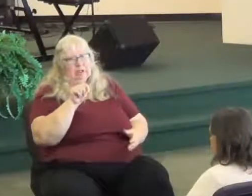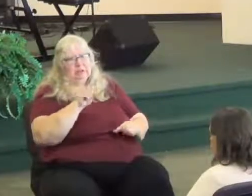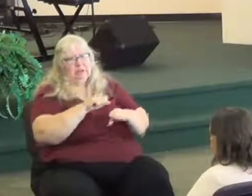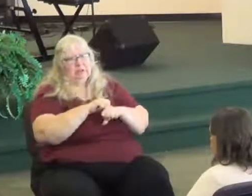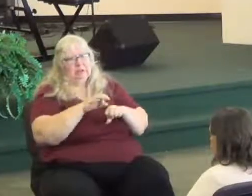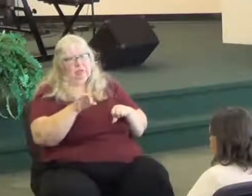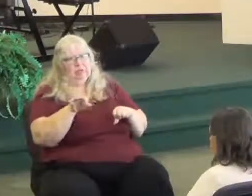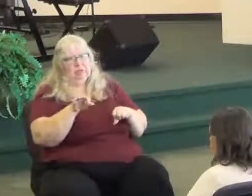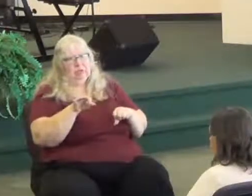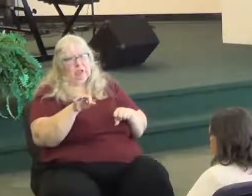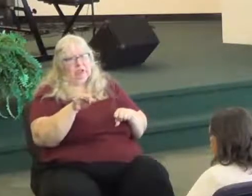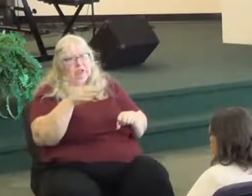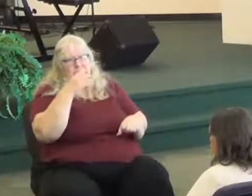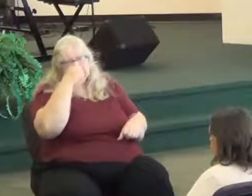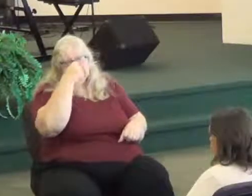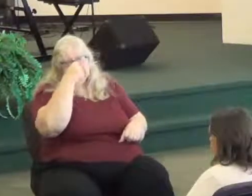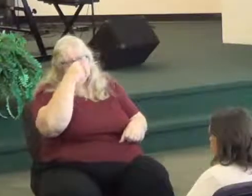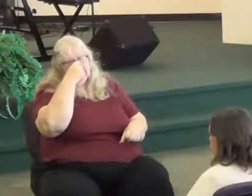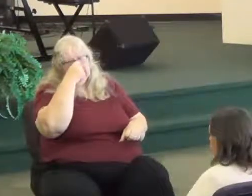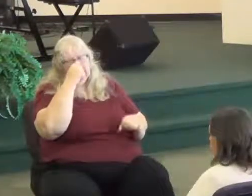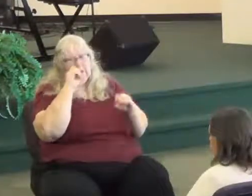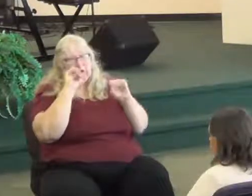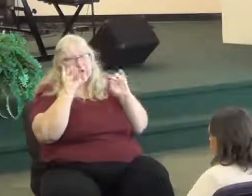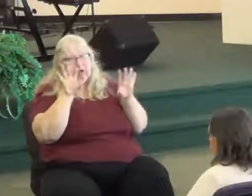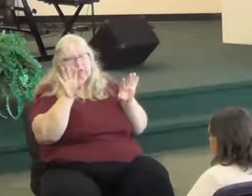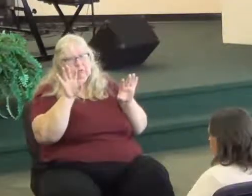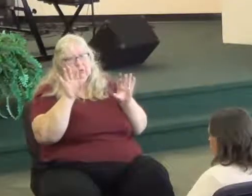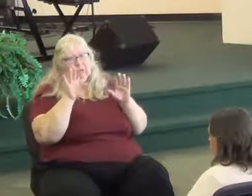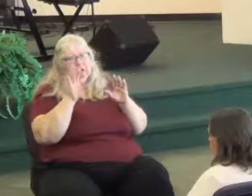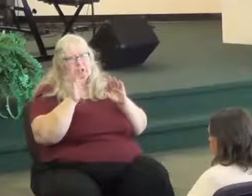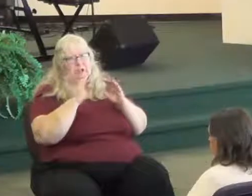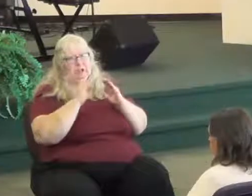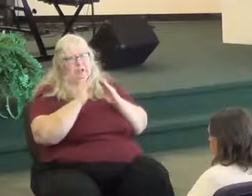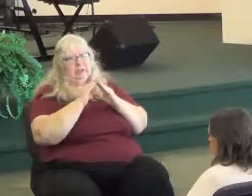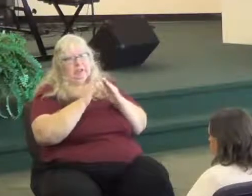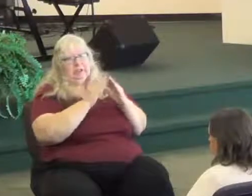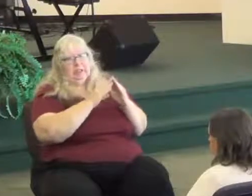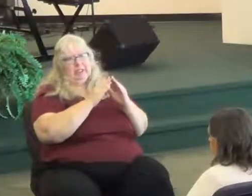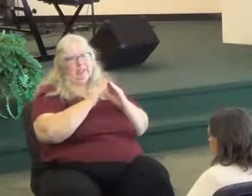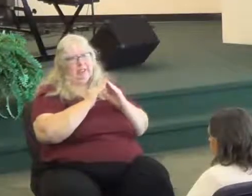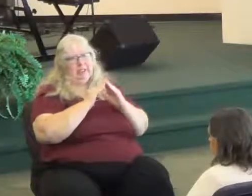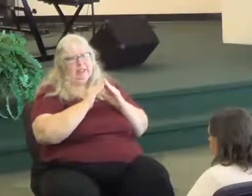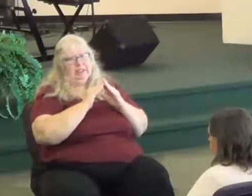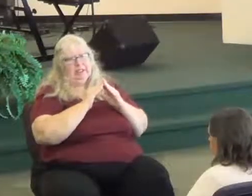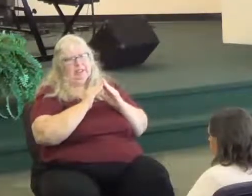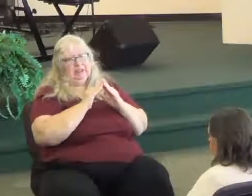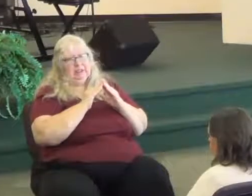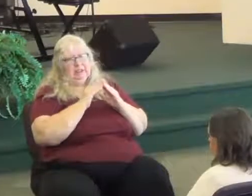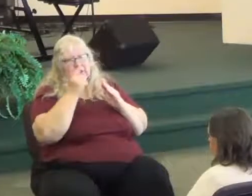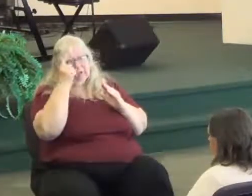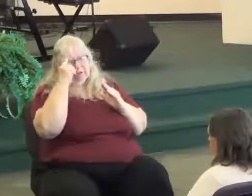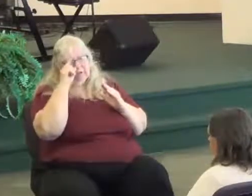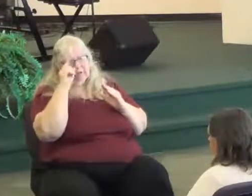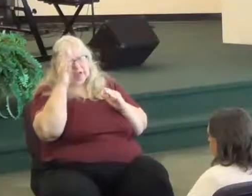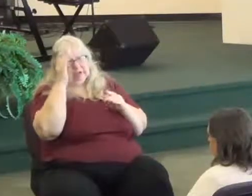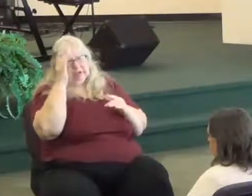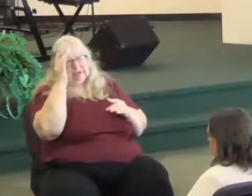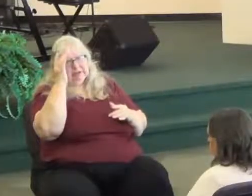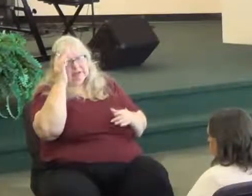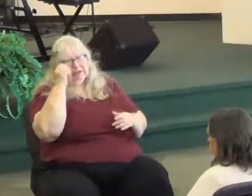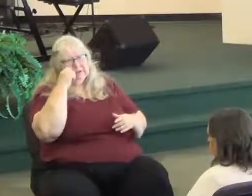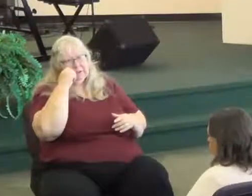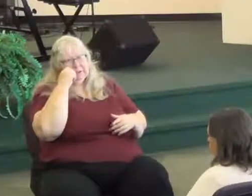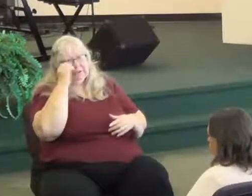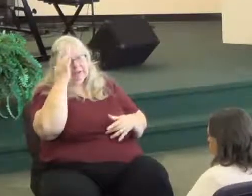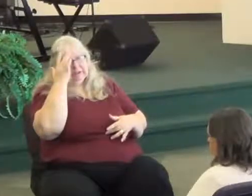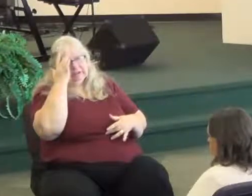because it's just rotting flesh and limbs falling off. This is a very disgusting, defiling, nasty disease that you would not